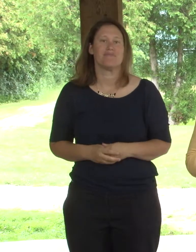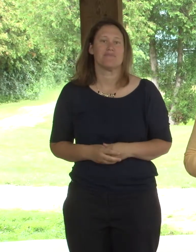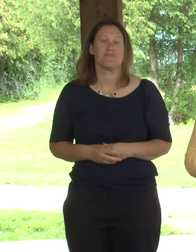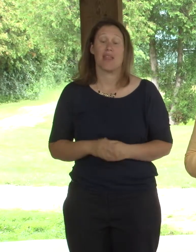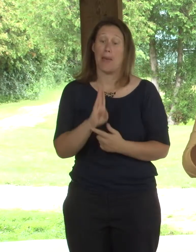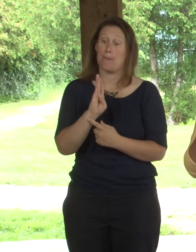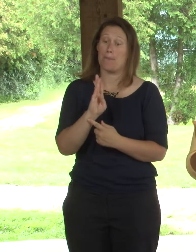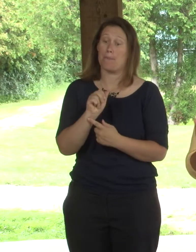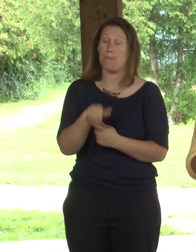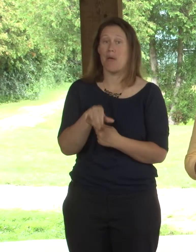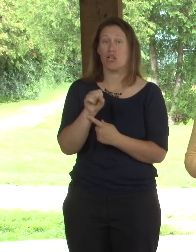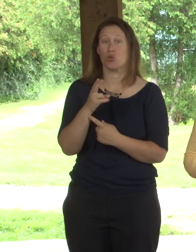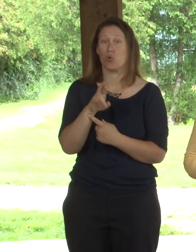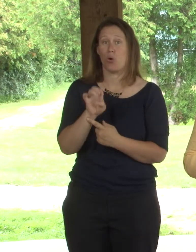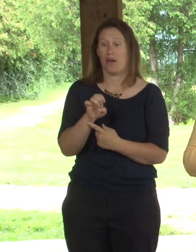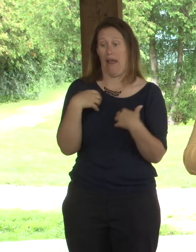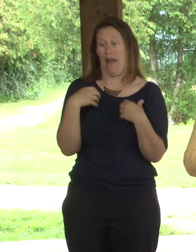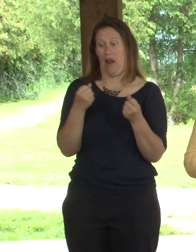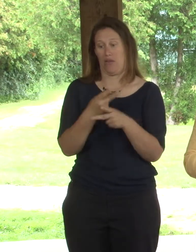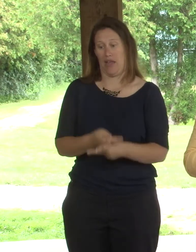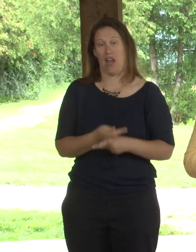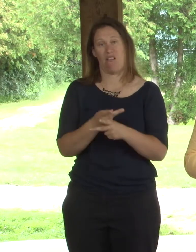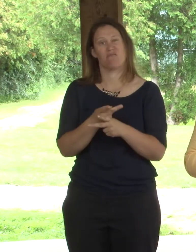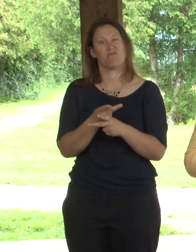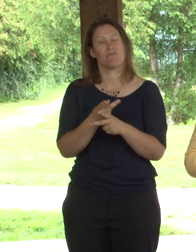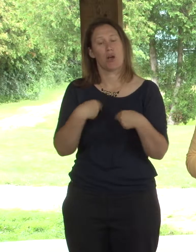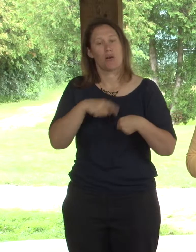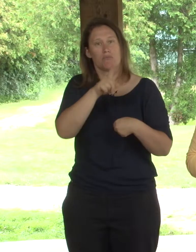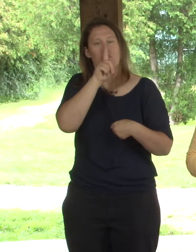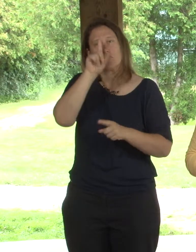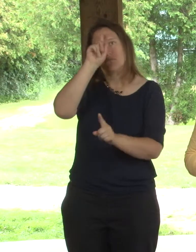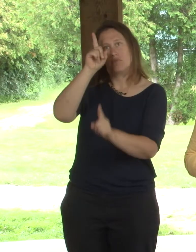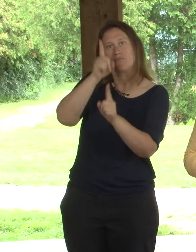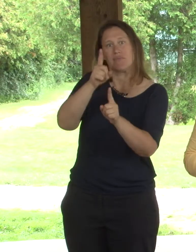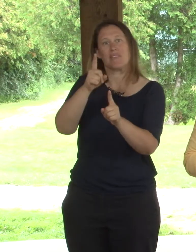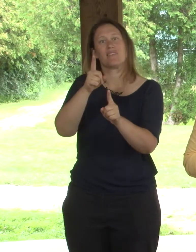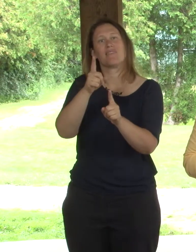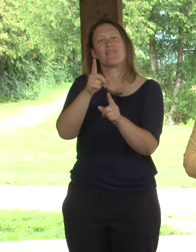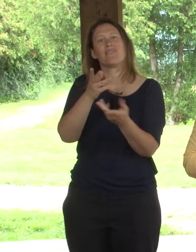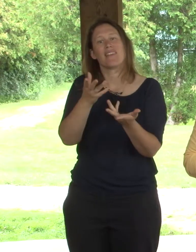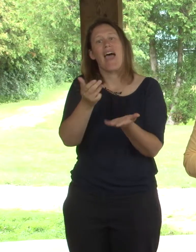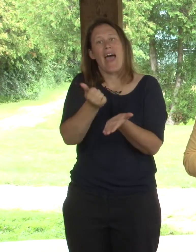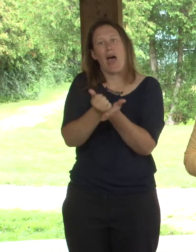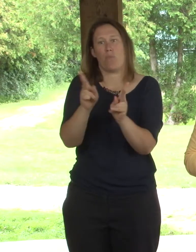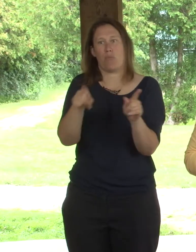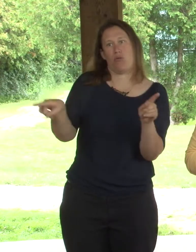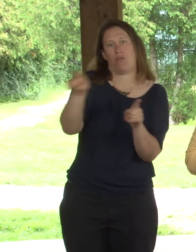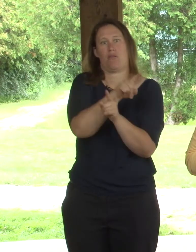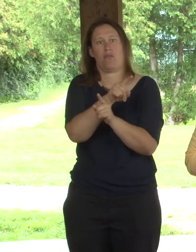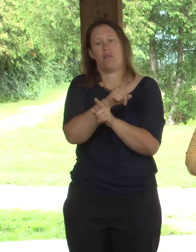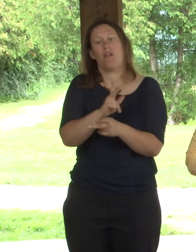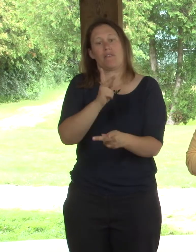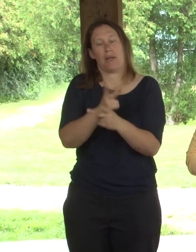key is to be able to help people maintain their health, their well-being, and their safety in the comfort of their home. We come